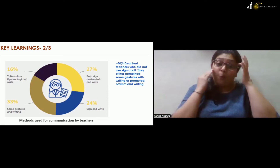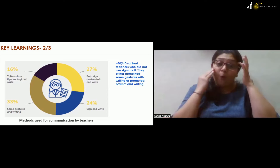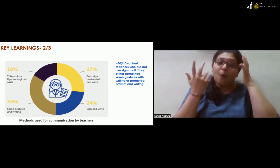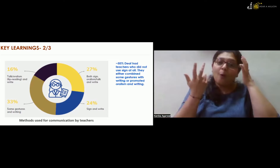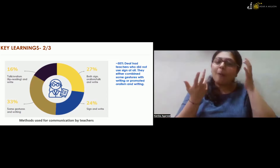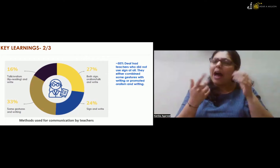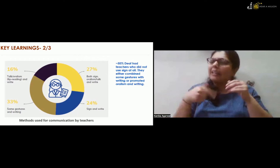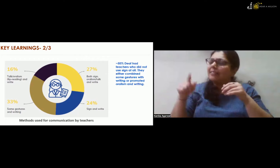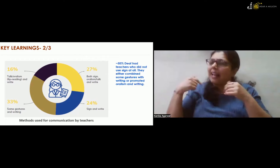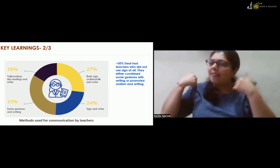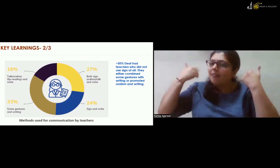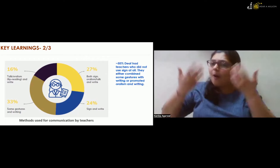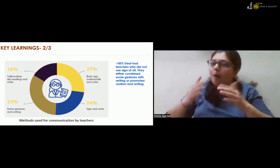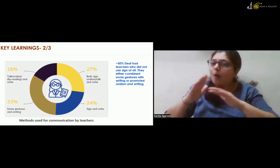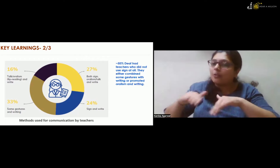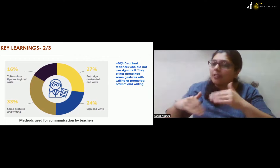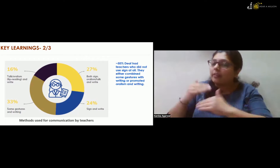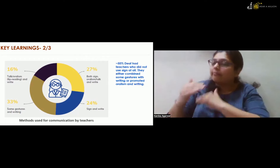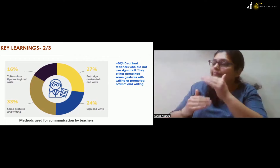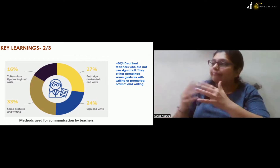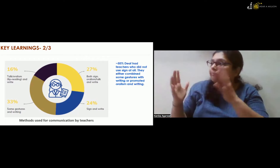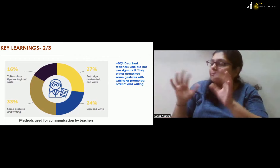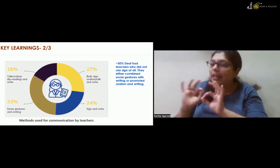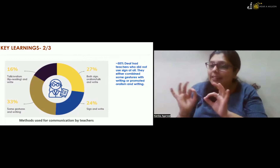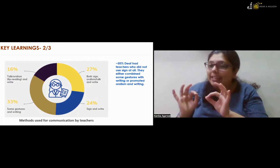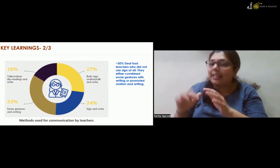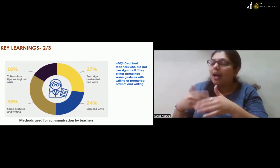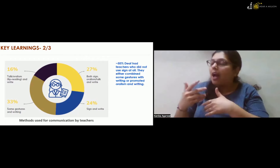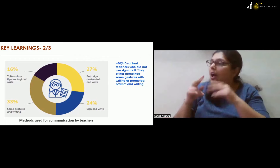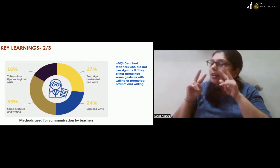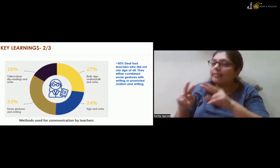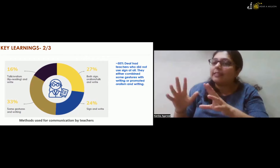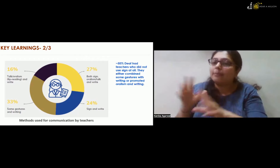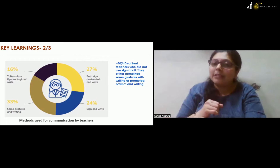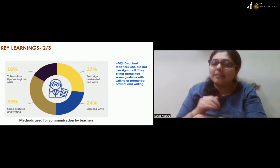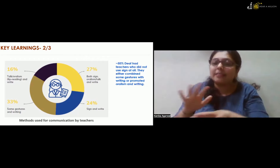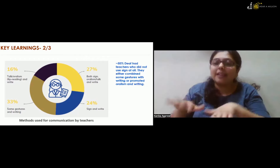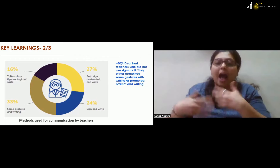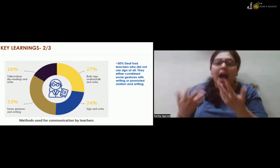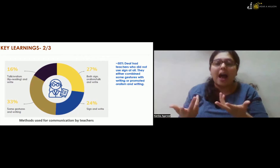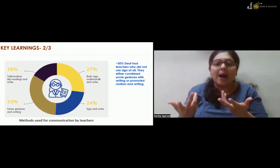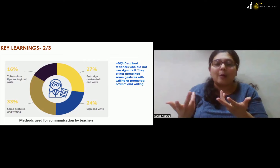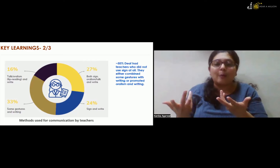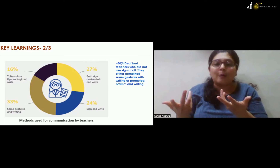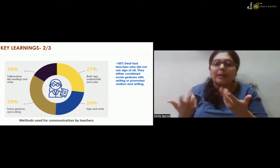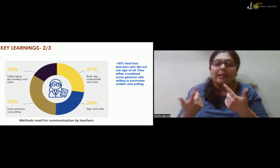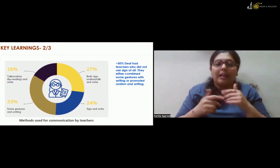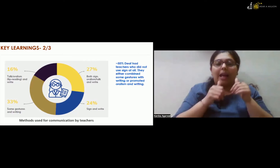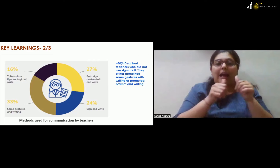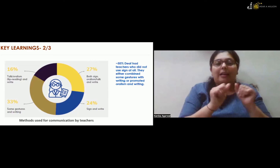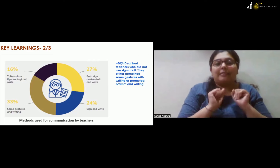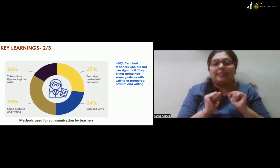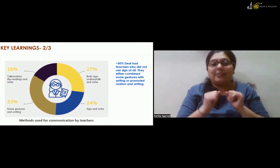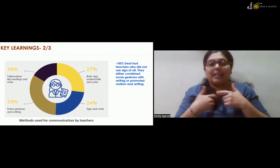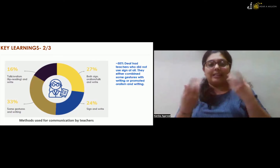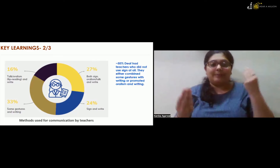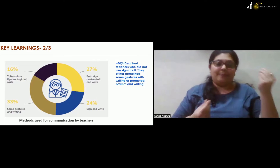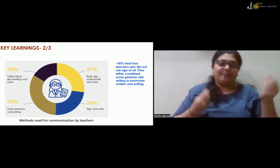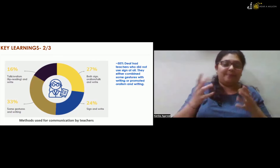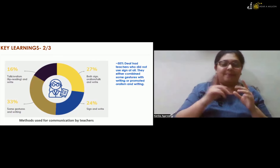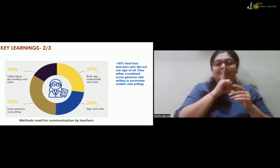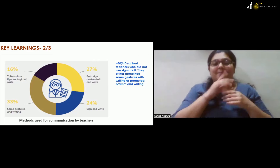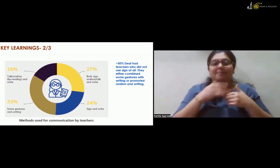for us, the team, it was surprising because we know the situation, we know how,